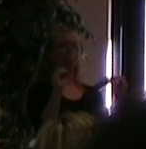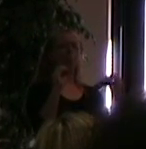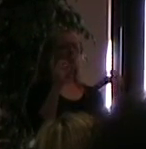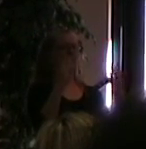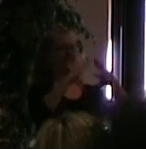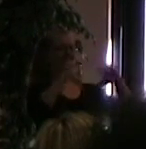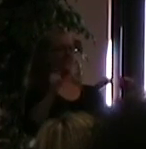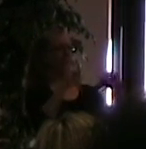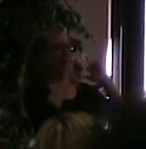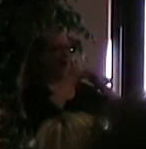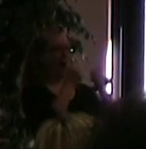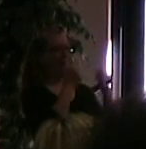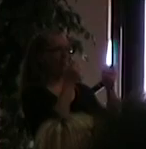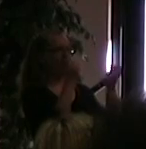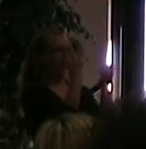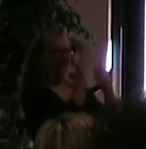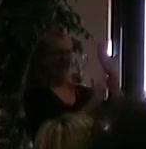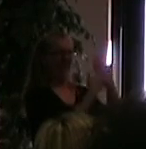not a popular sport.